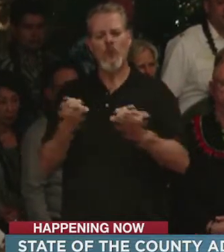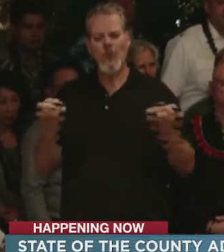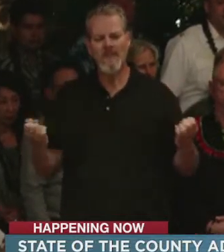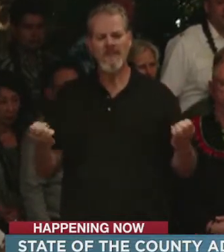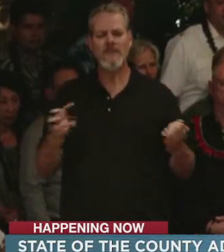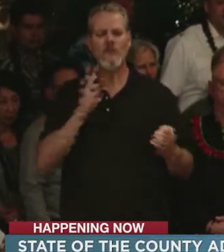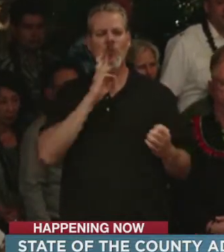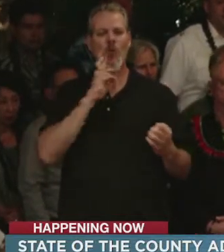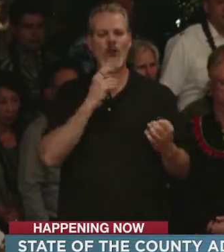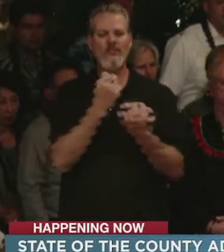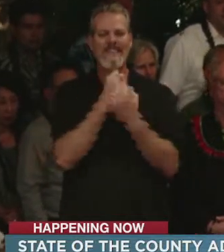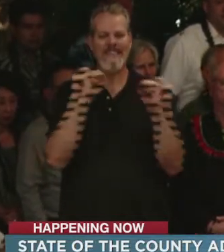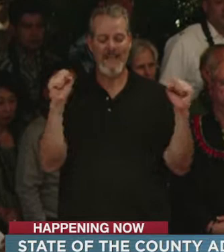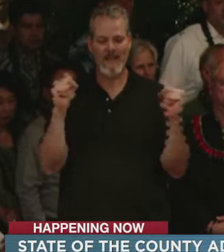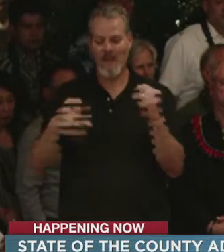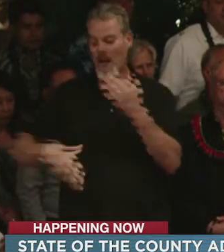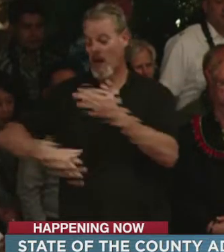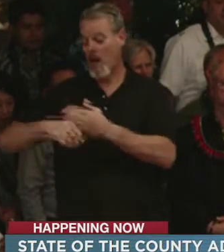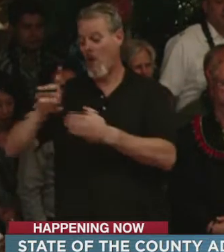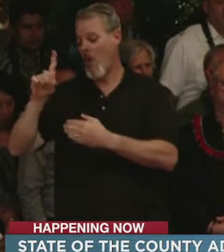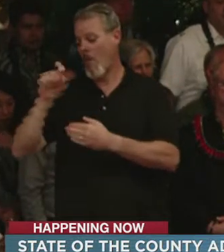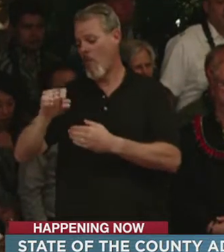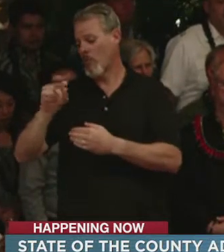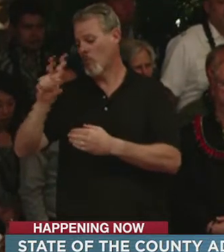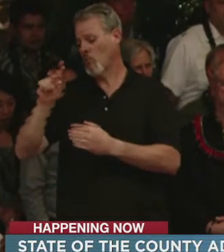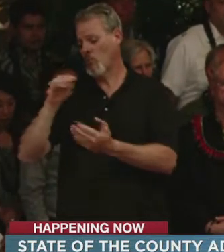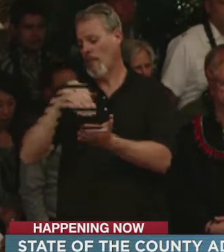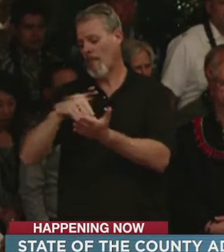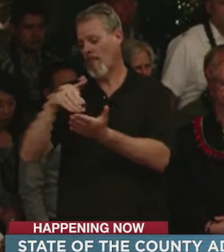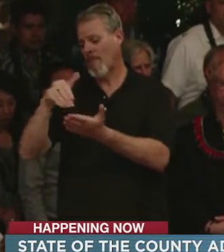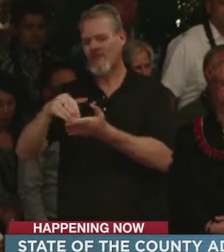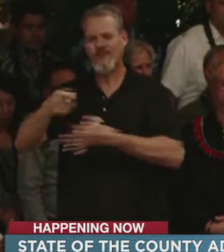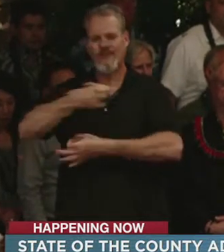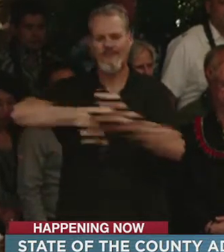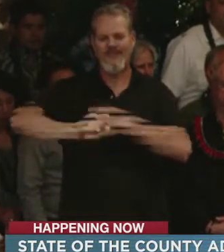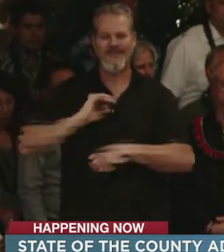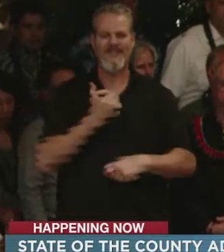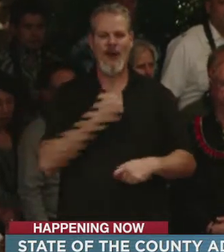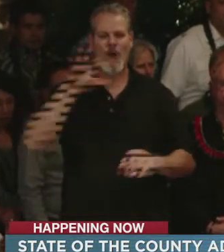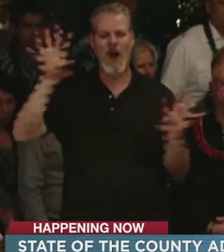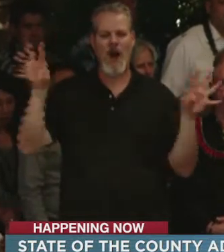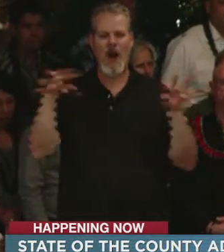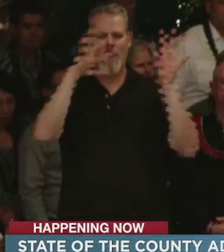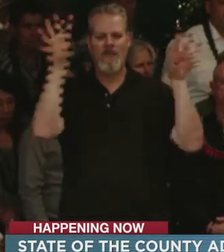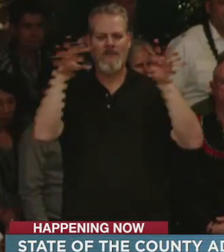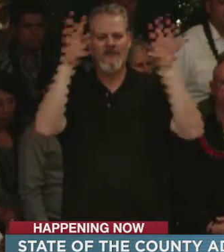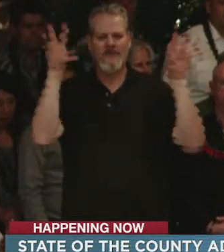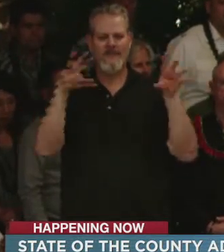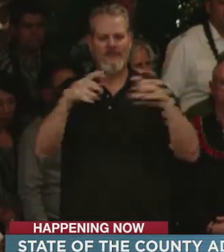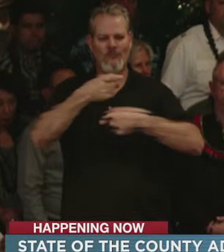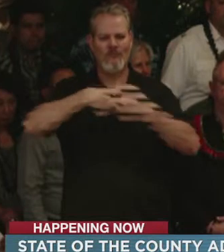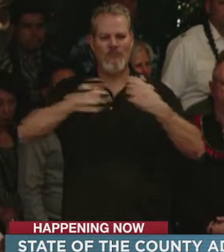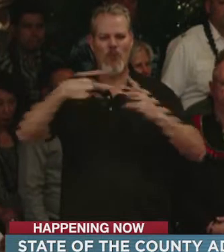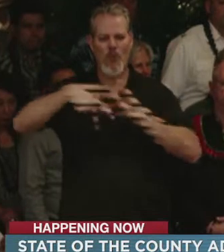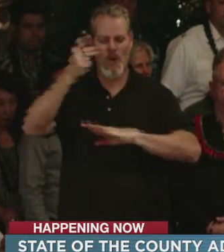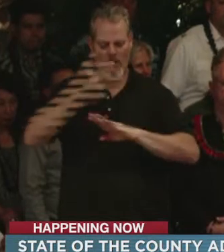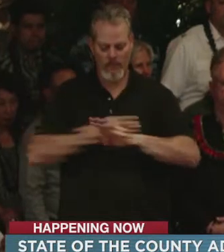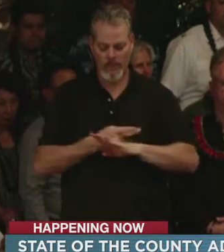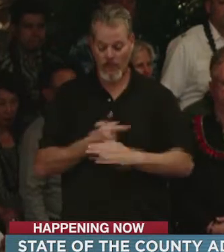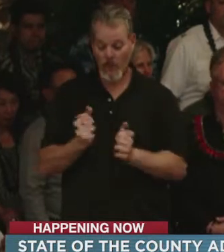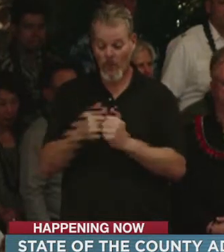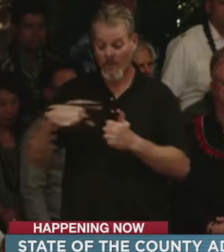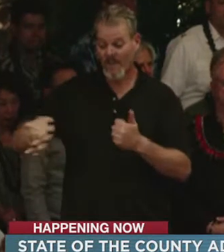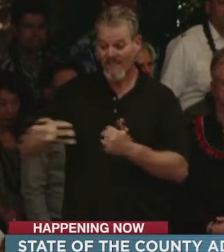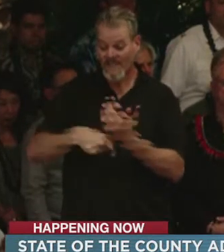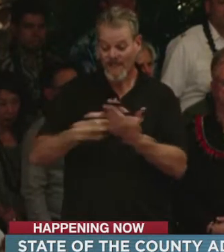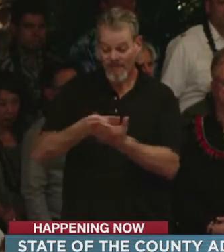as an additional $1.2 million to support our ambulance fleet replacement program. With these additional funds, we were able to purchase